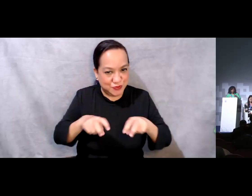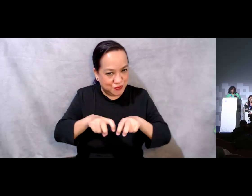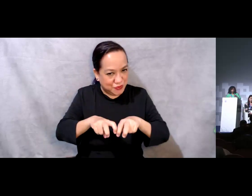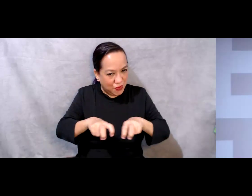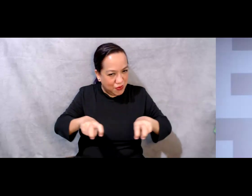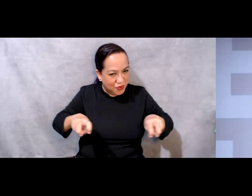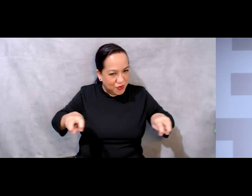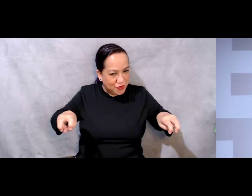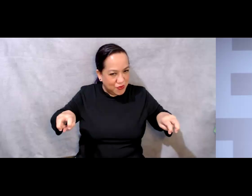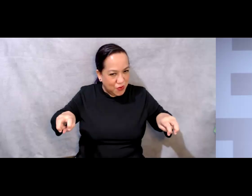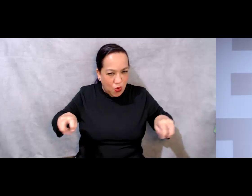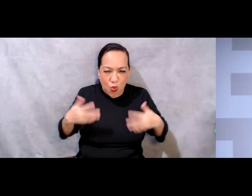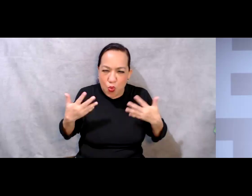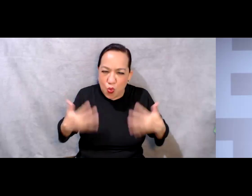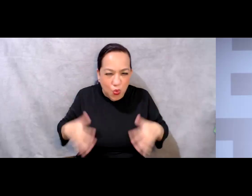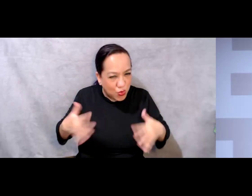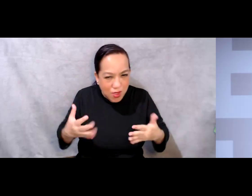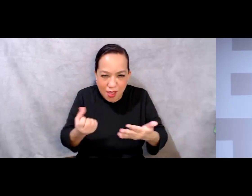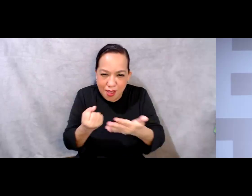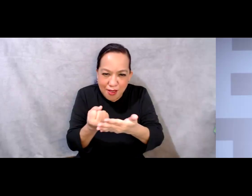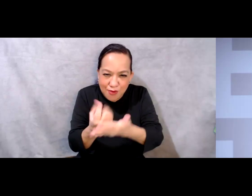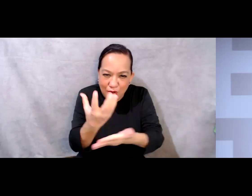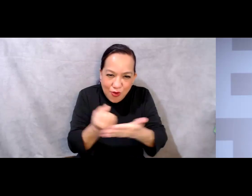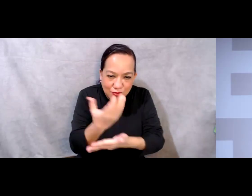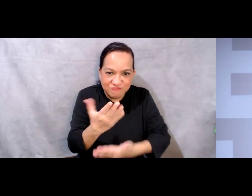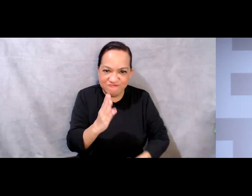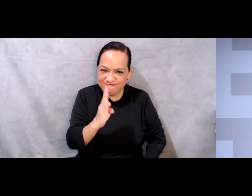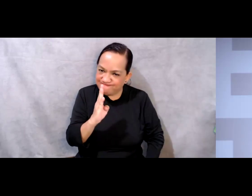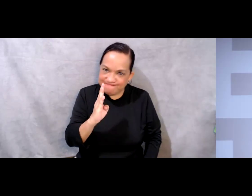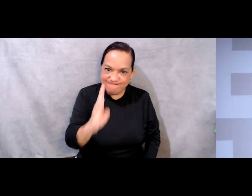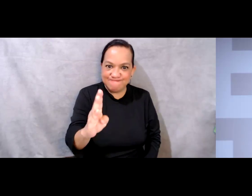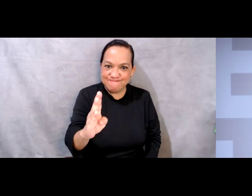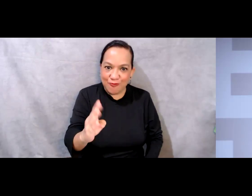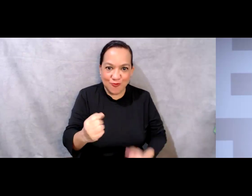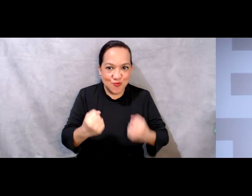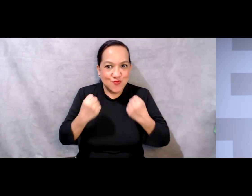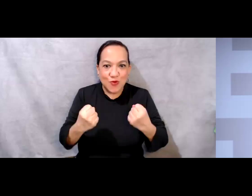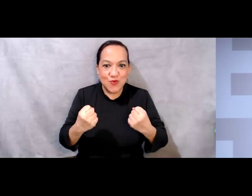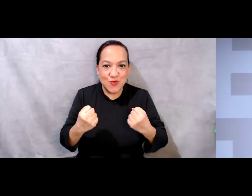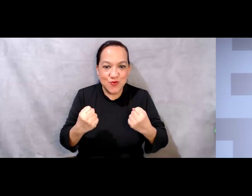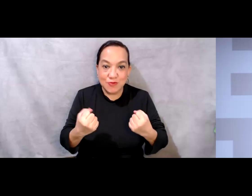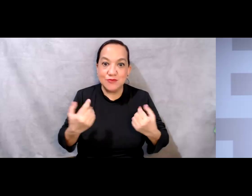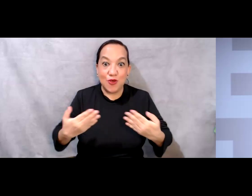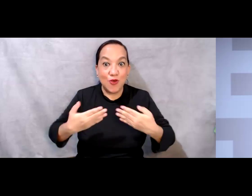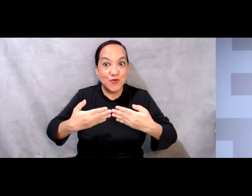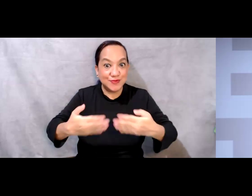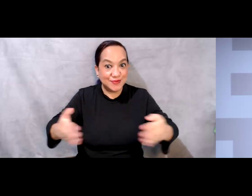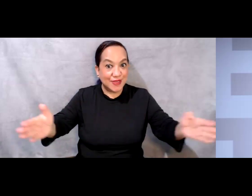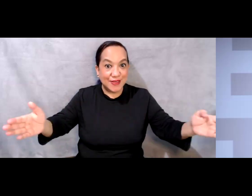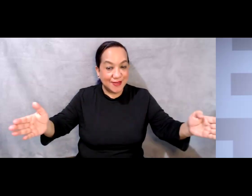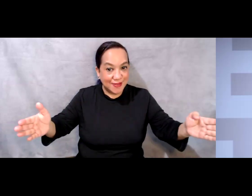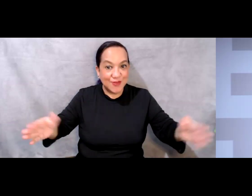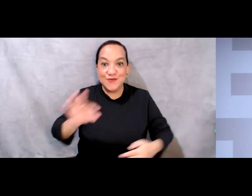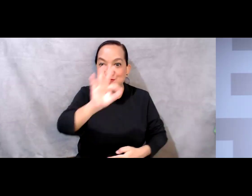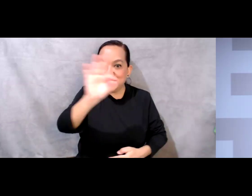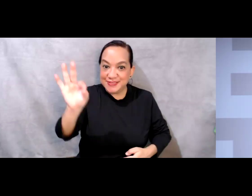We can now open for Q&A. And just to mention that we have got extra time for this panel, so please